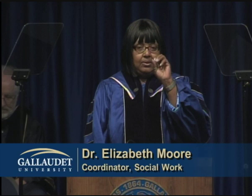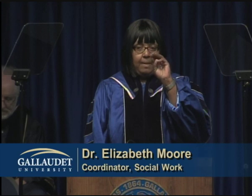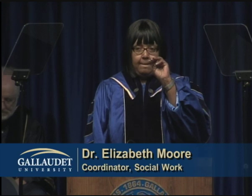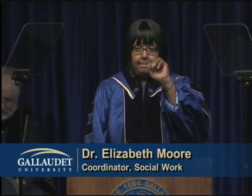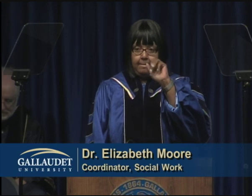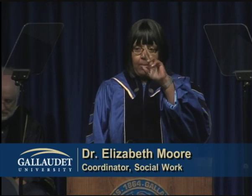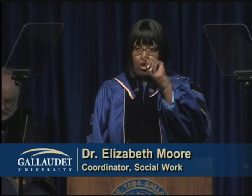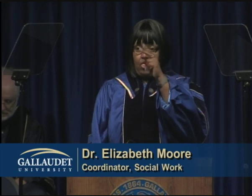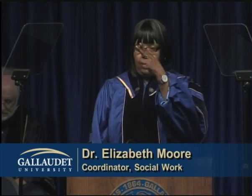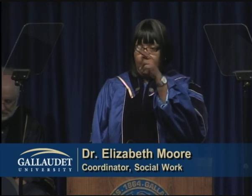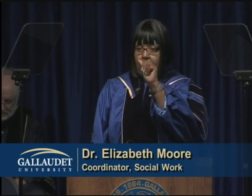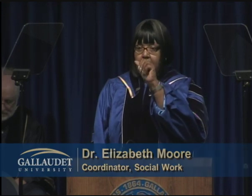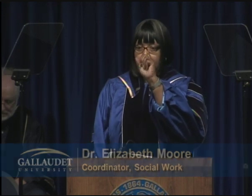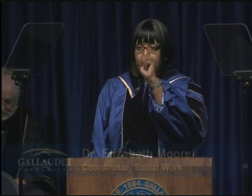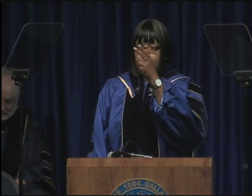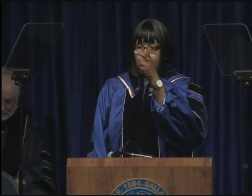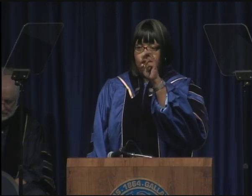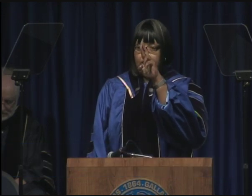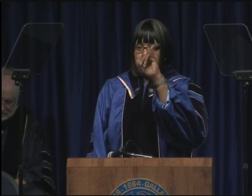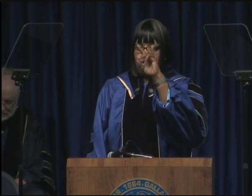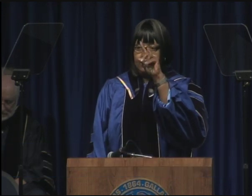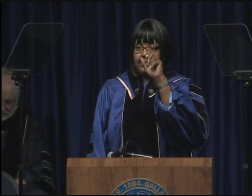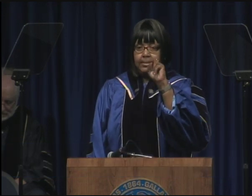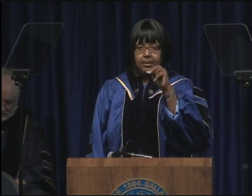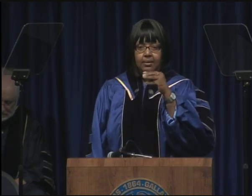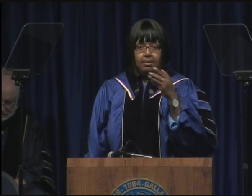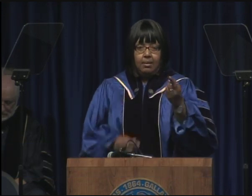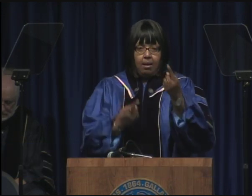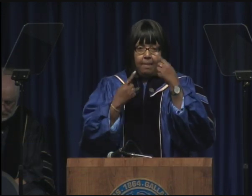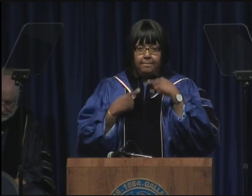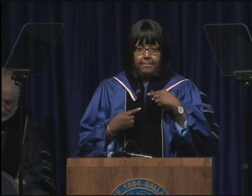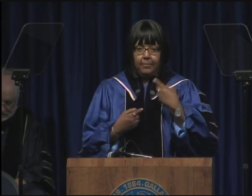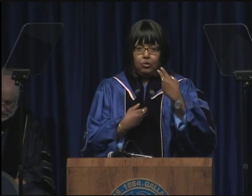Will Dr. Martha Sheridan join me